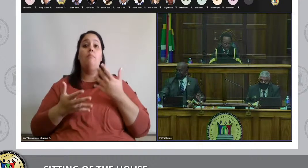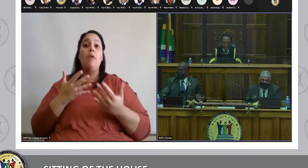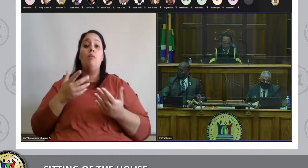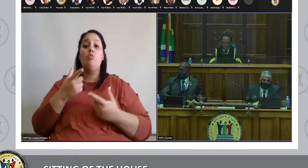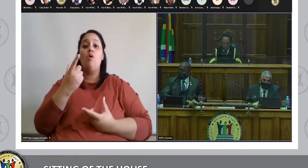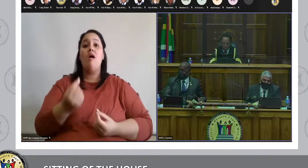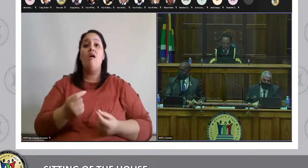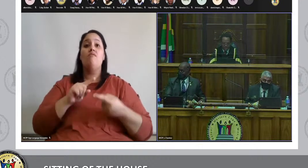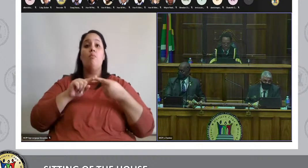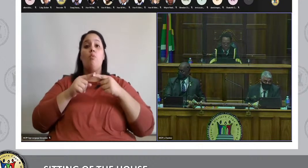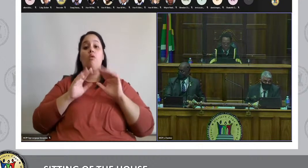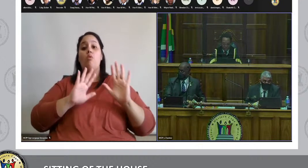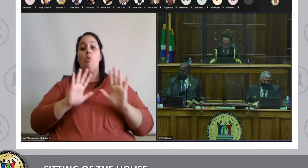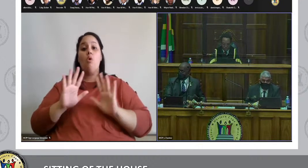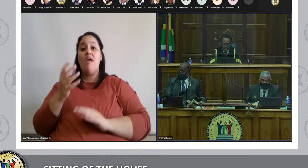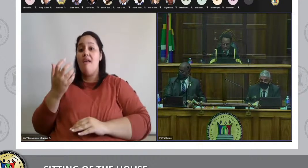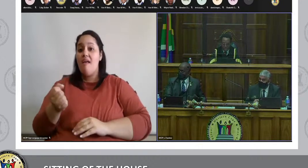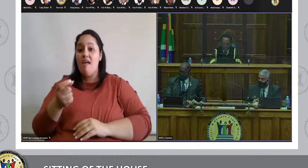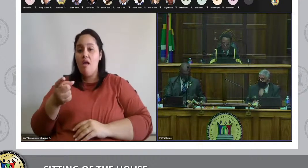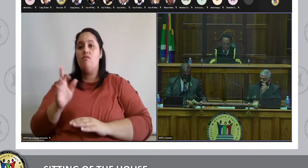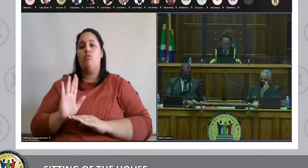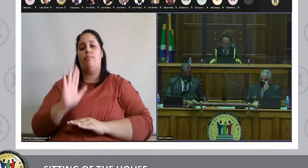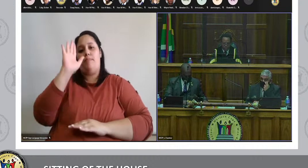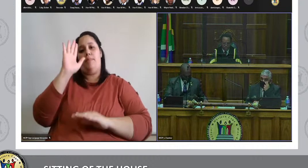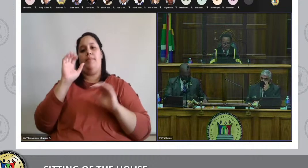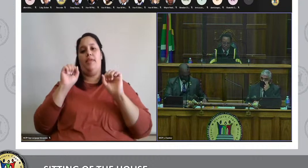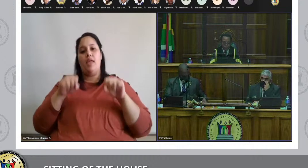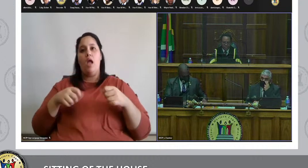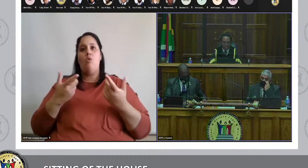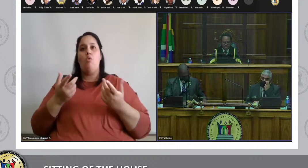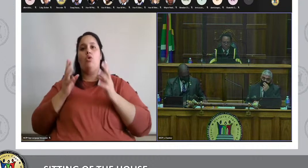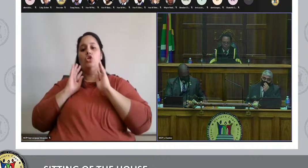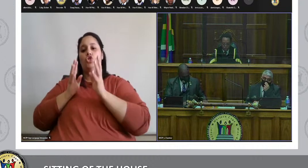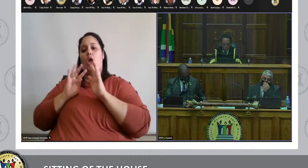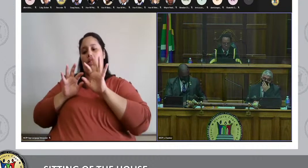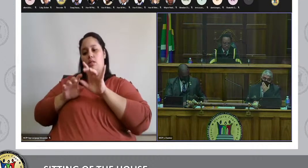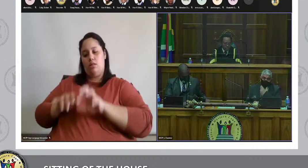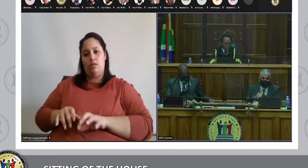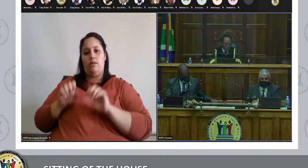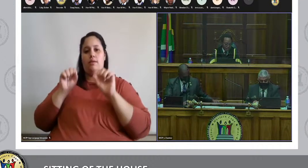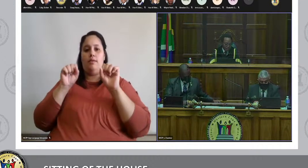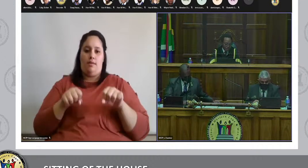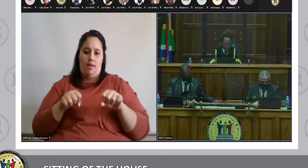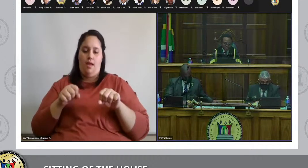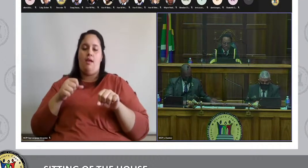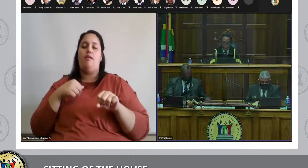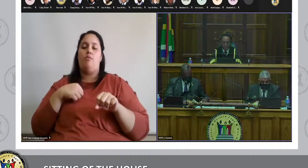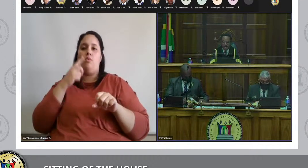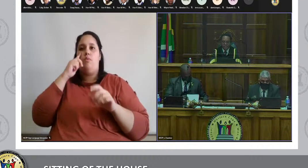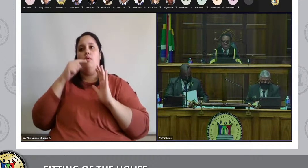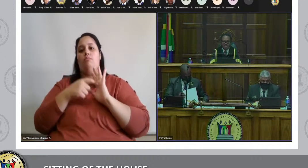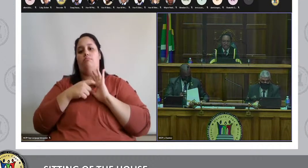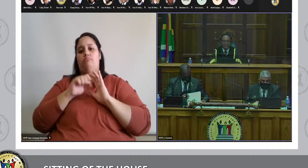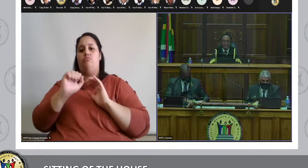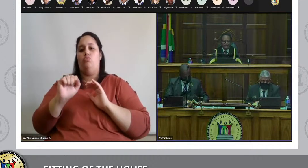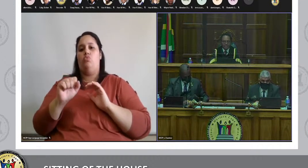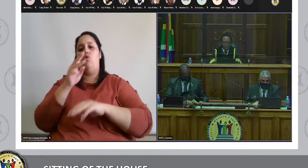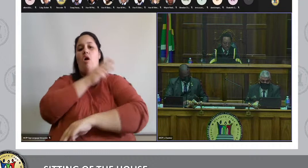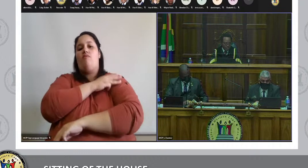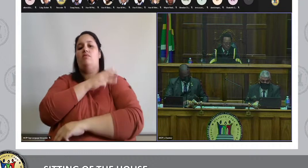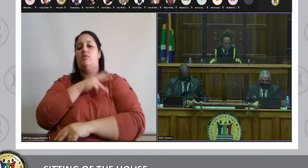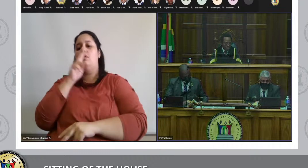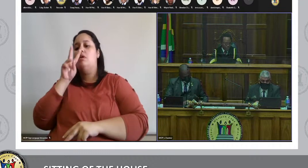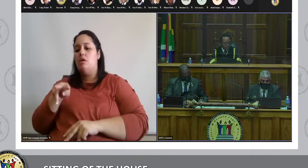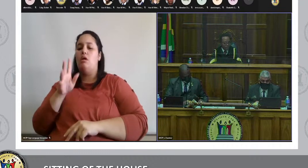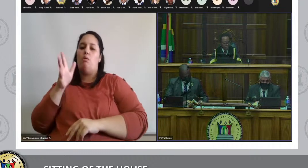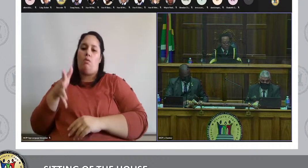indicate by show of hand or you indicate in the chat room, you will be recognized by the presiding officers. So